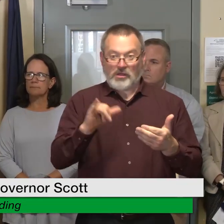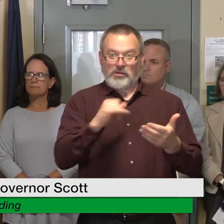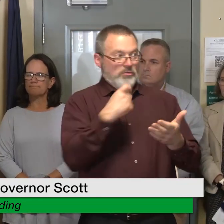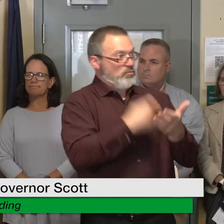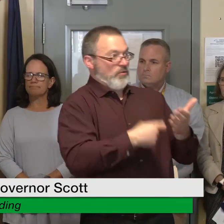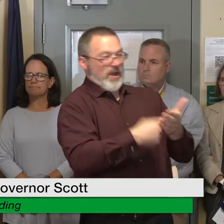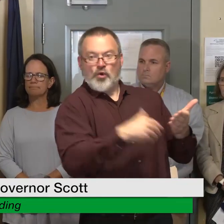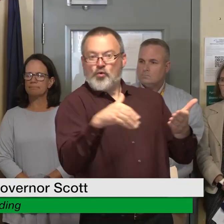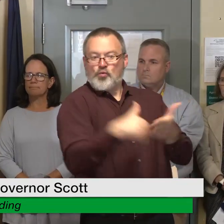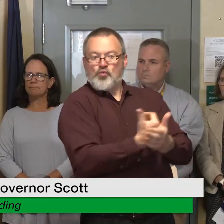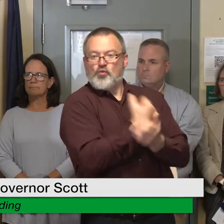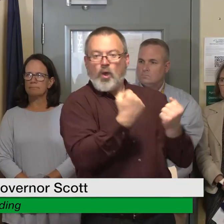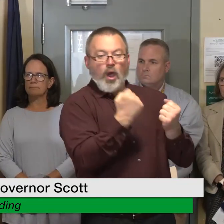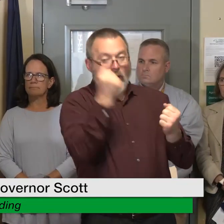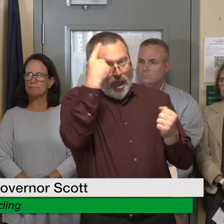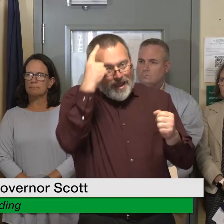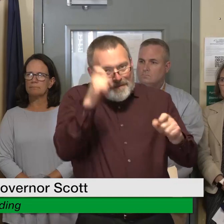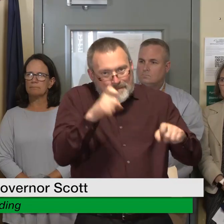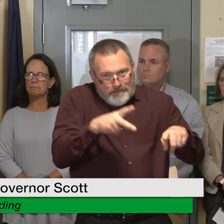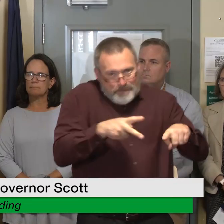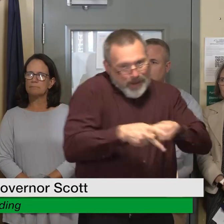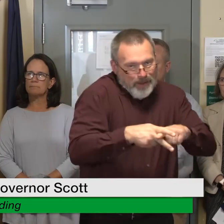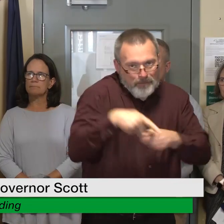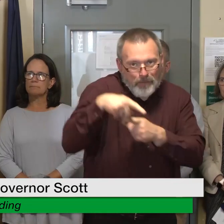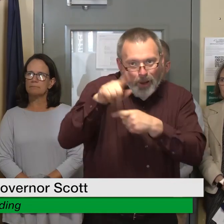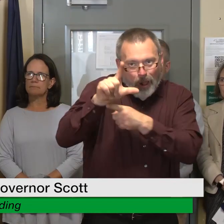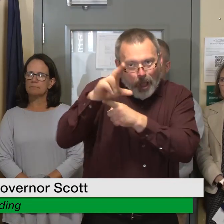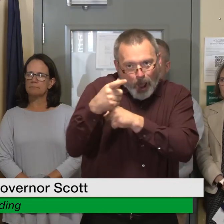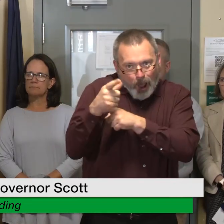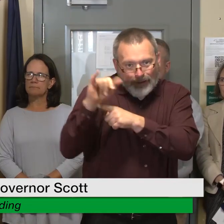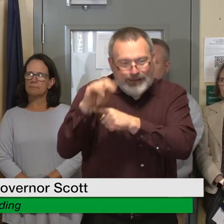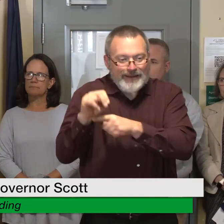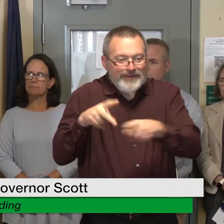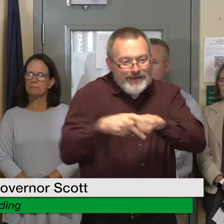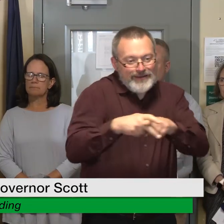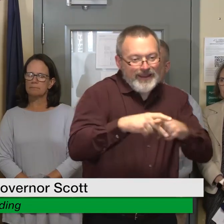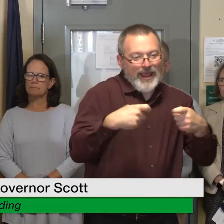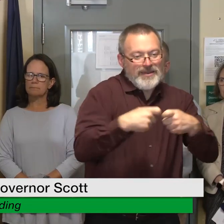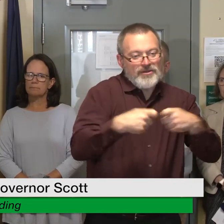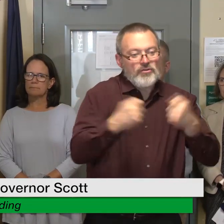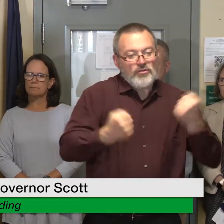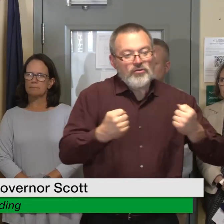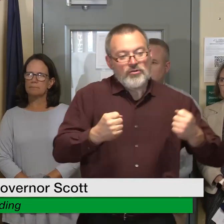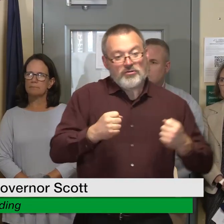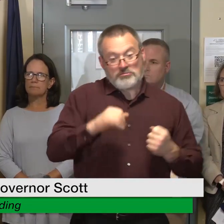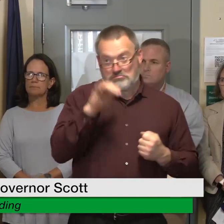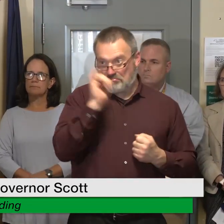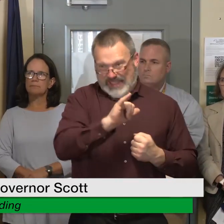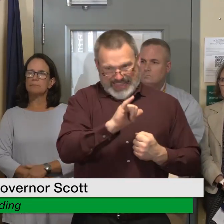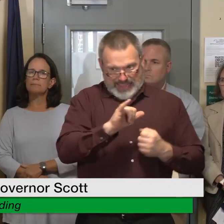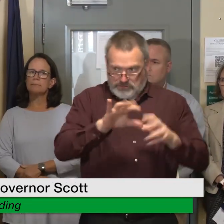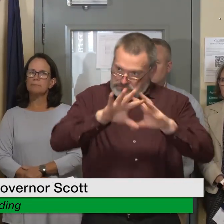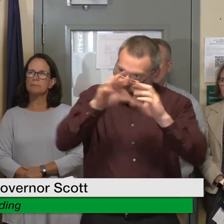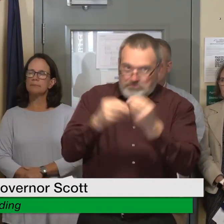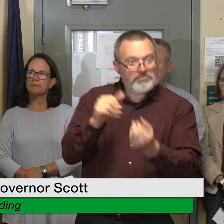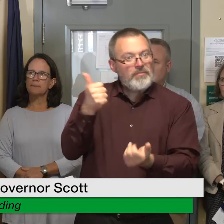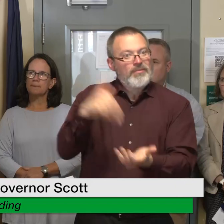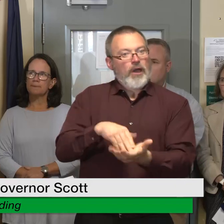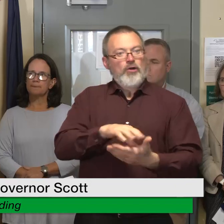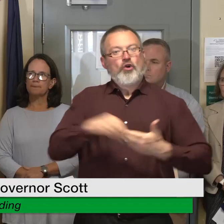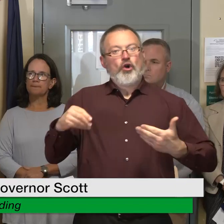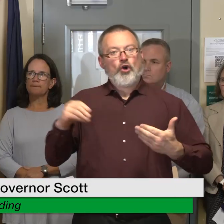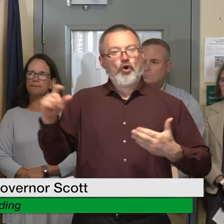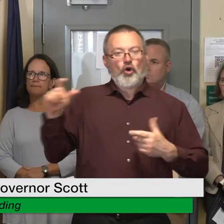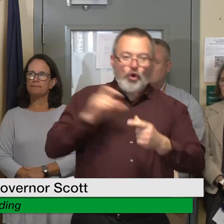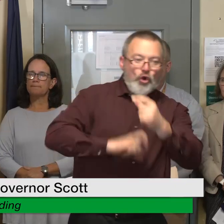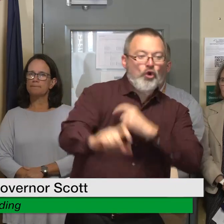electric vehicle and $10,000 off the price for a used plug-in electric vehicle. And you